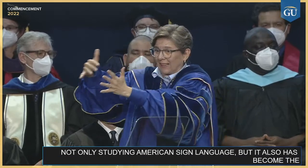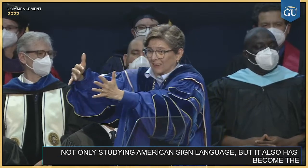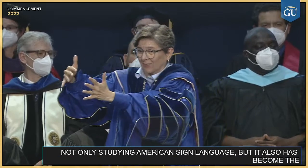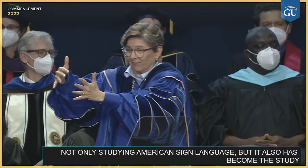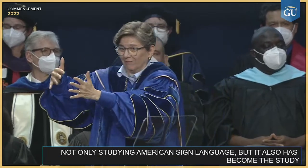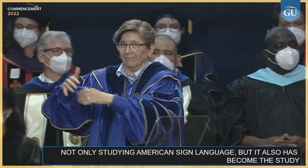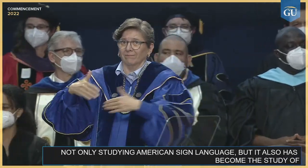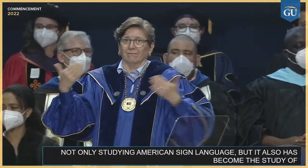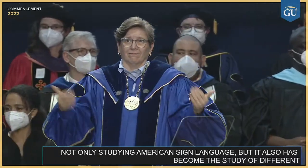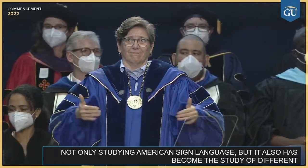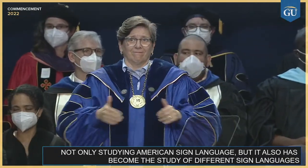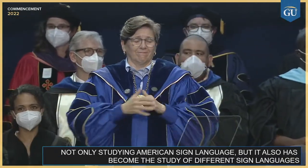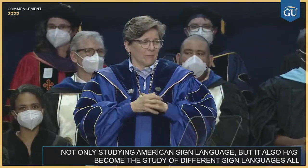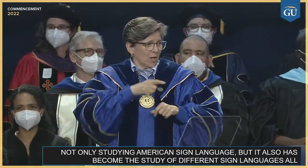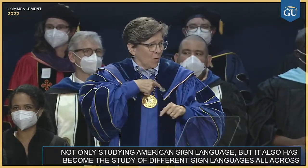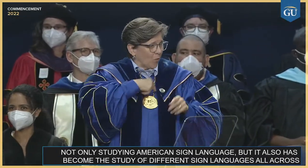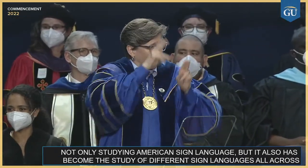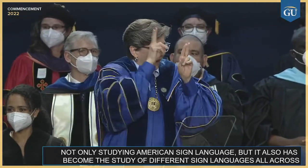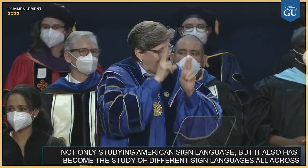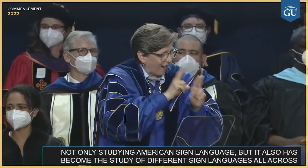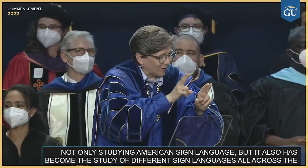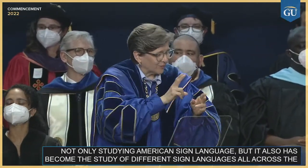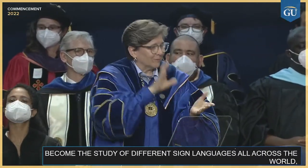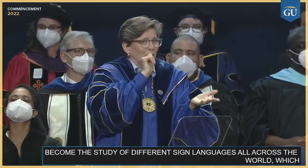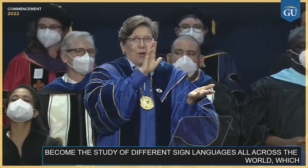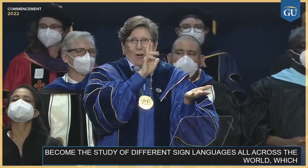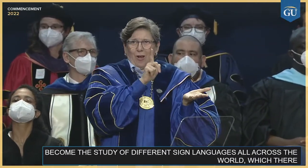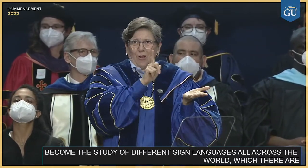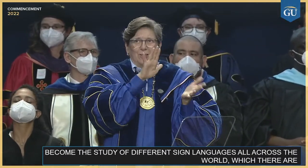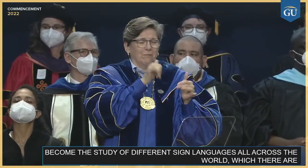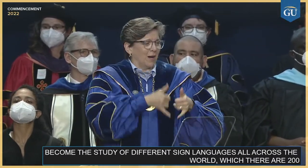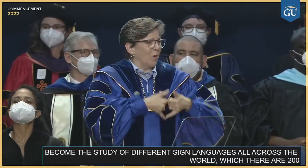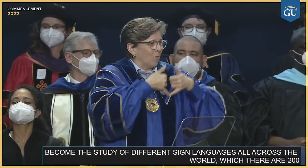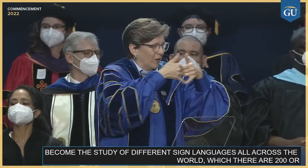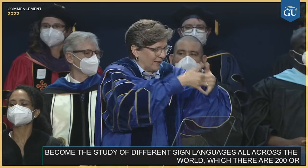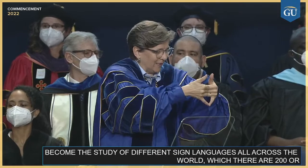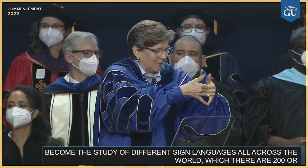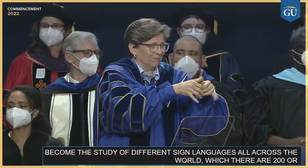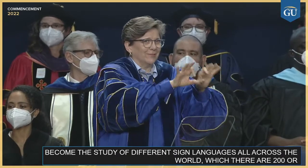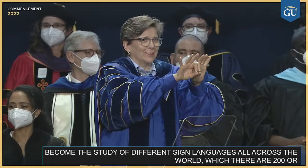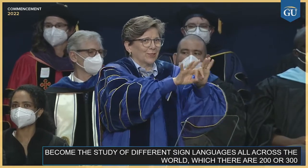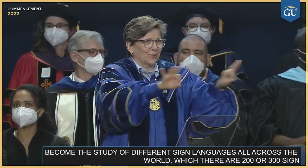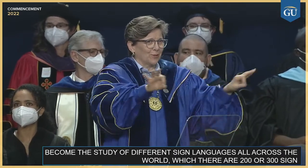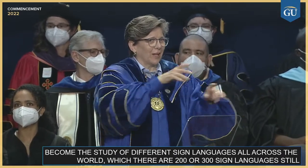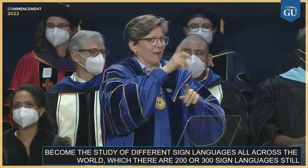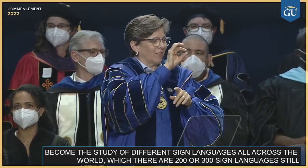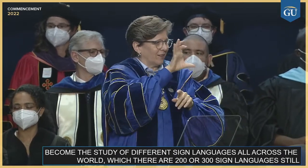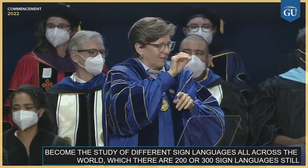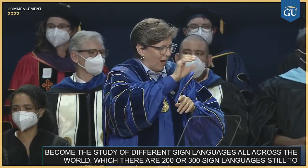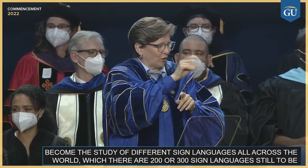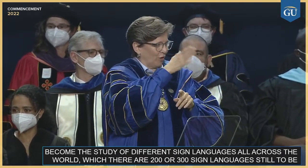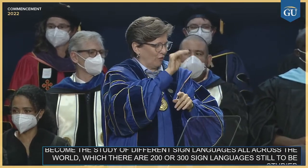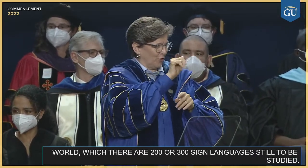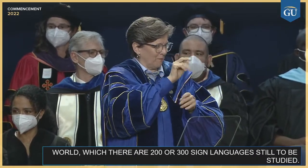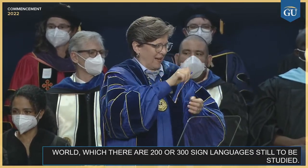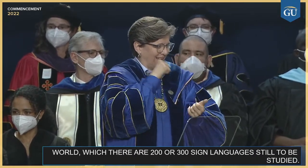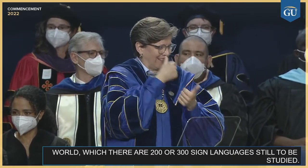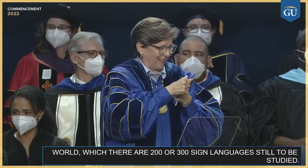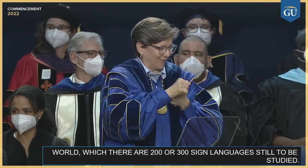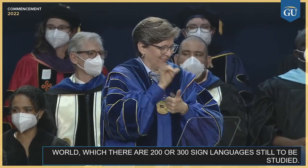are 200 or 300 sign languages still to be studied. We'd like to honor Carl by awarding him the degree of Doctor of Humane